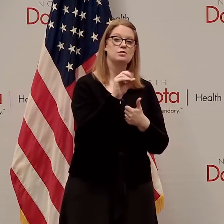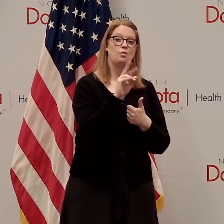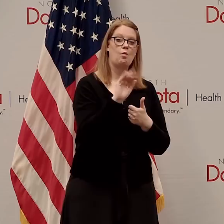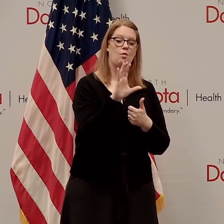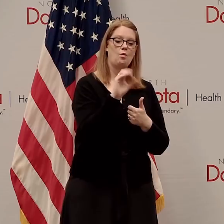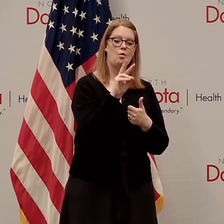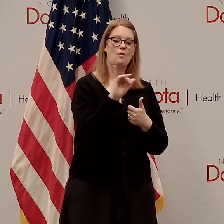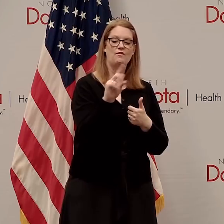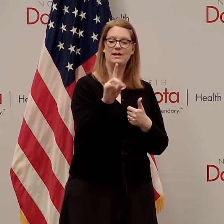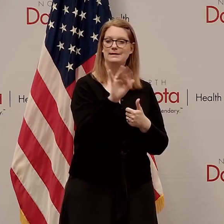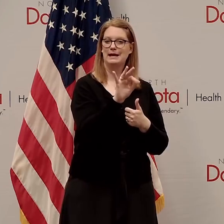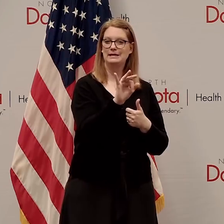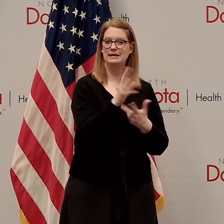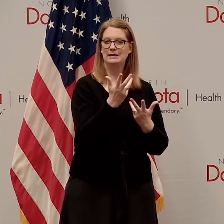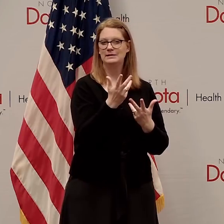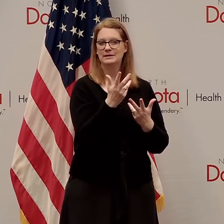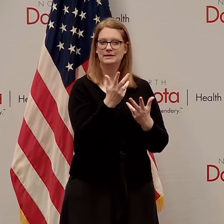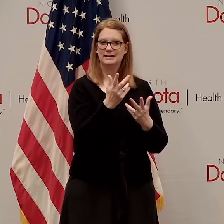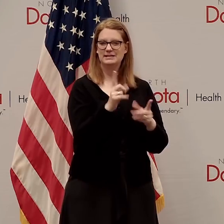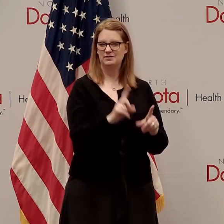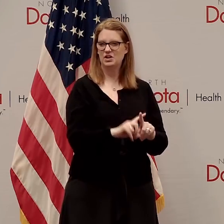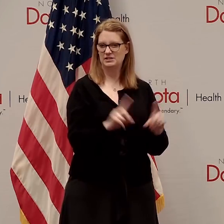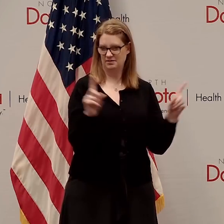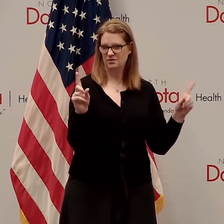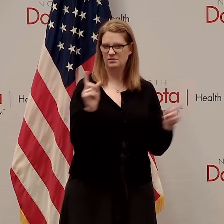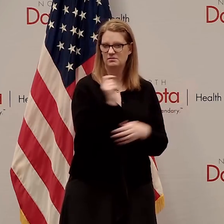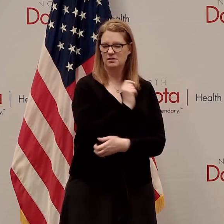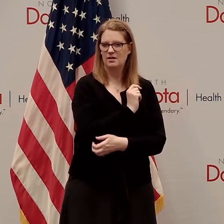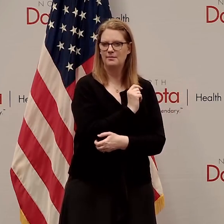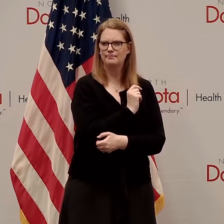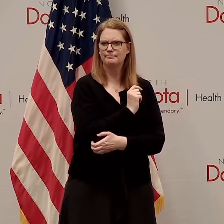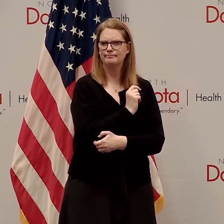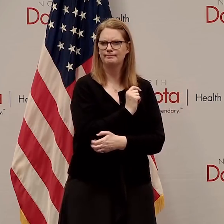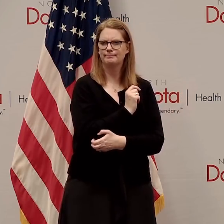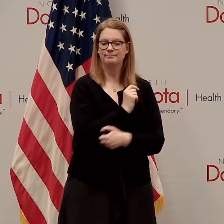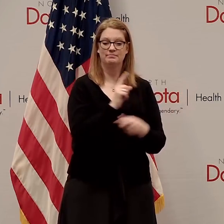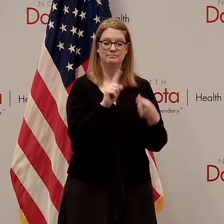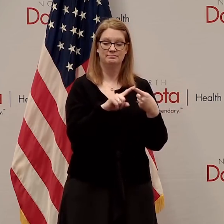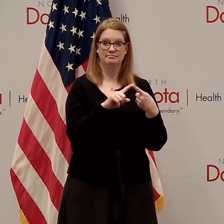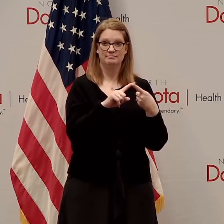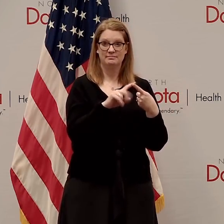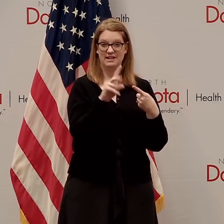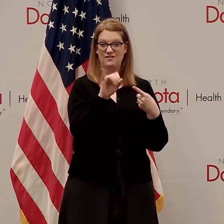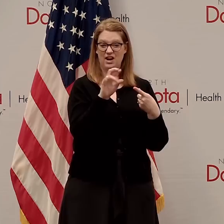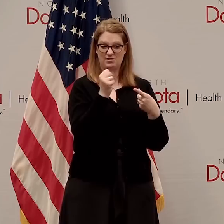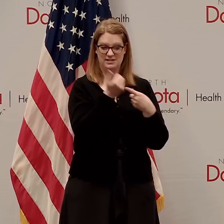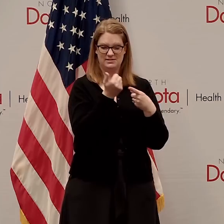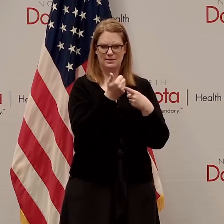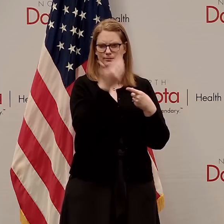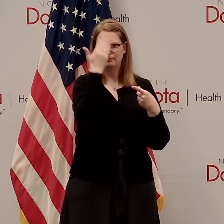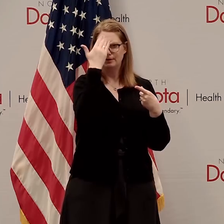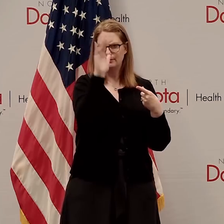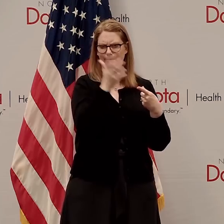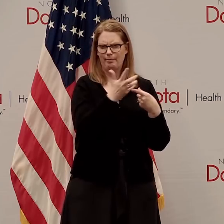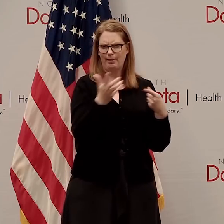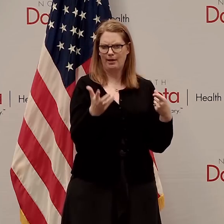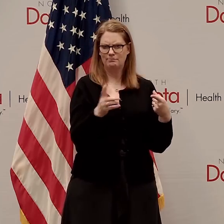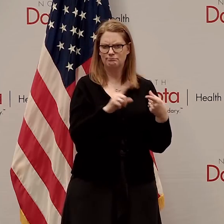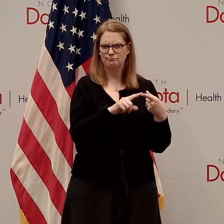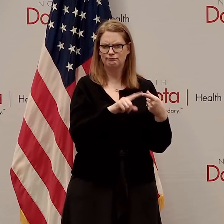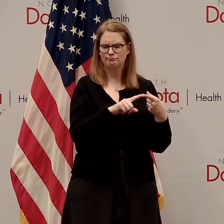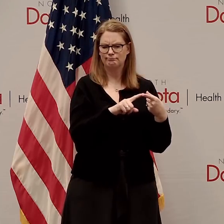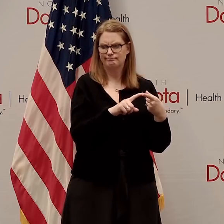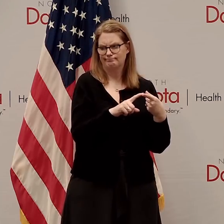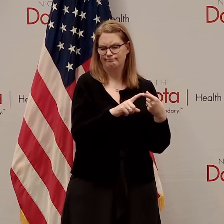beyond what might people think of traditional modeling, because A, we don't know a lot about the virus, and currently there's no